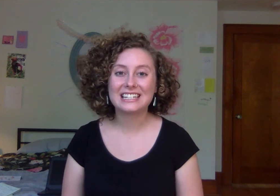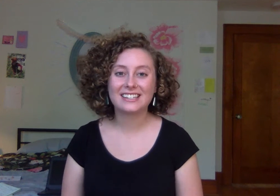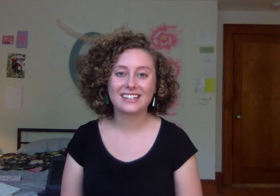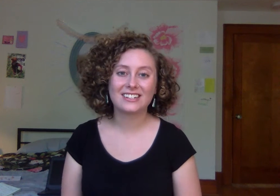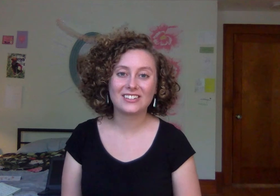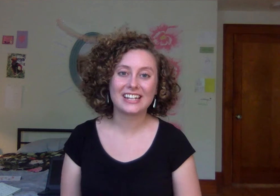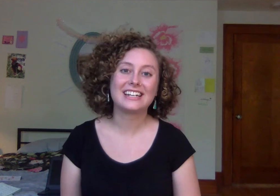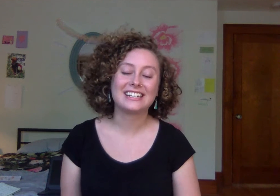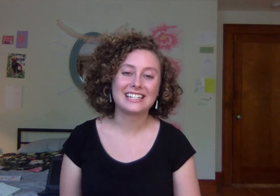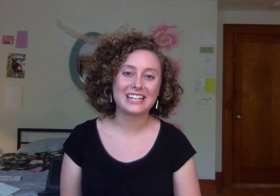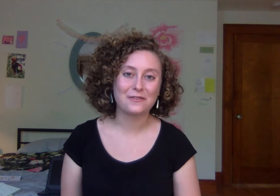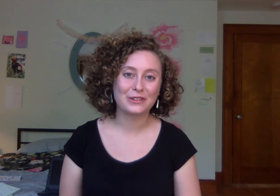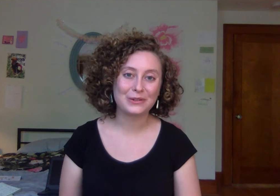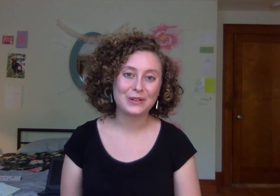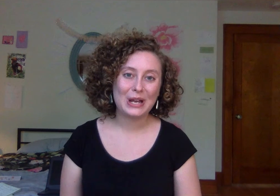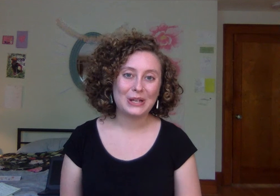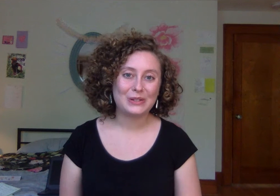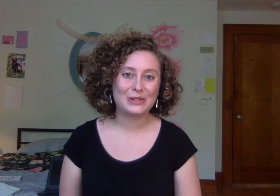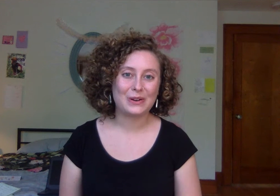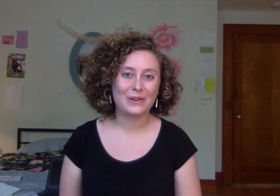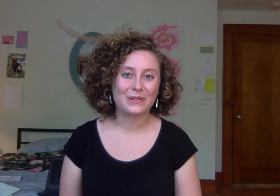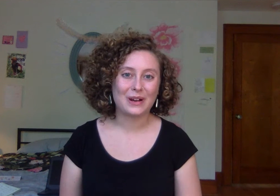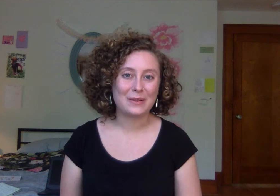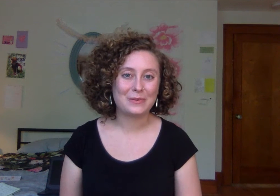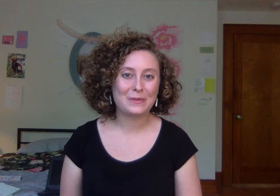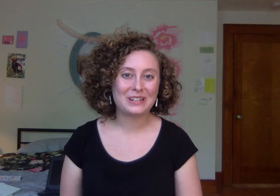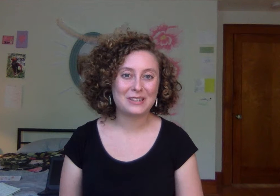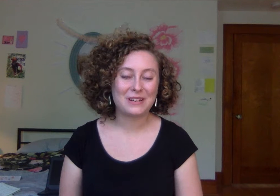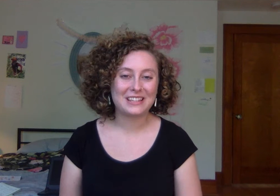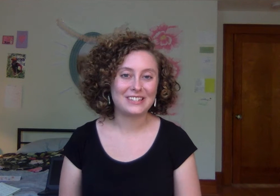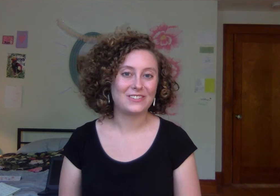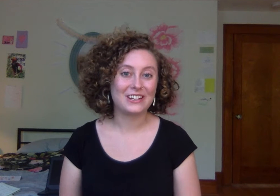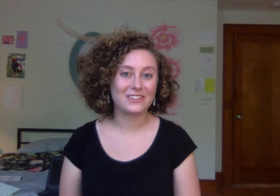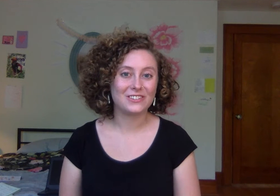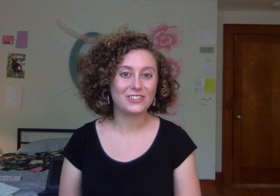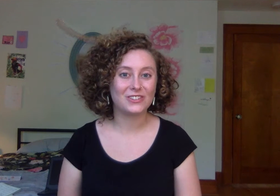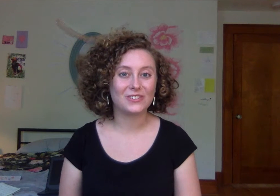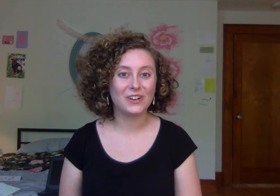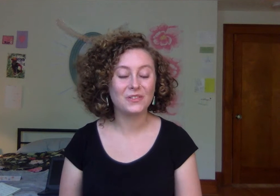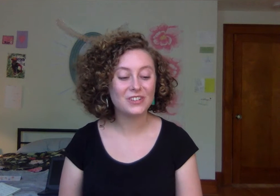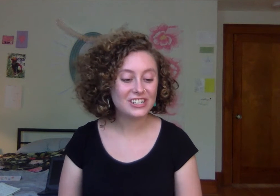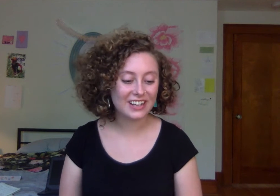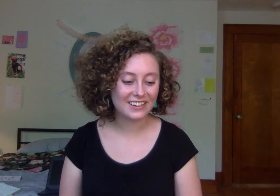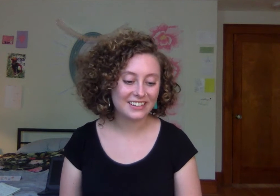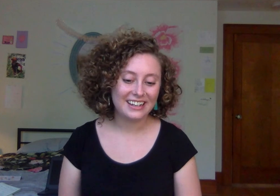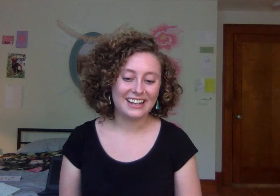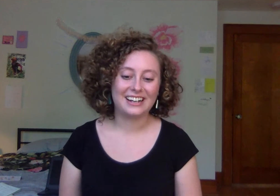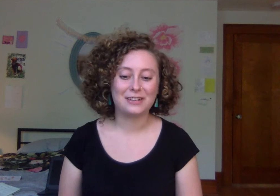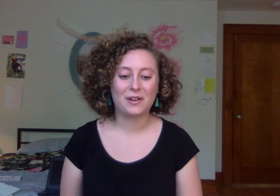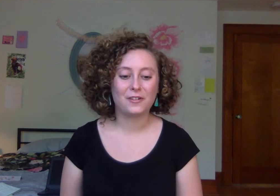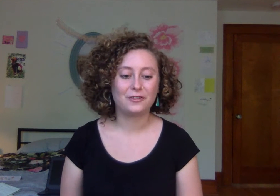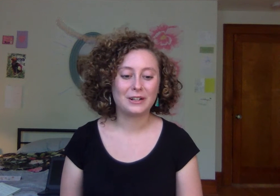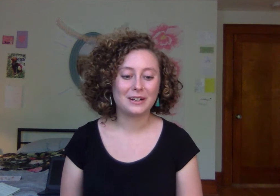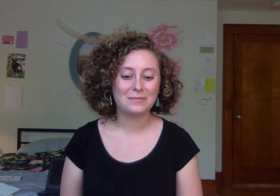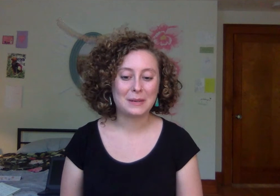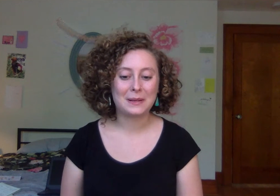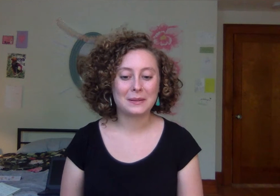stay entertained and stay afloat. So we wanted to make these videos to reach out, offer maybe a little